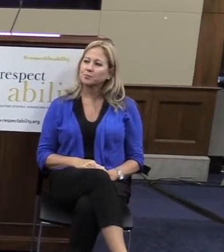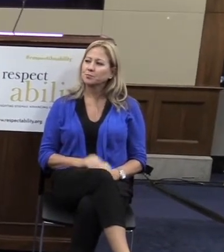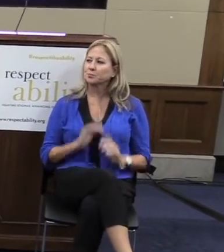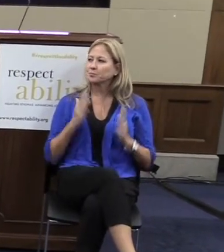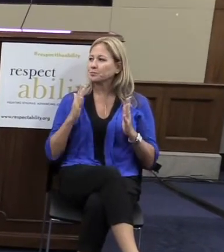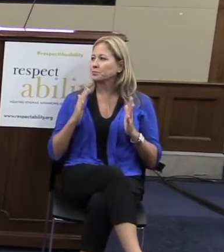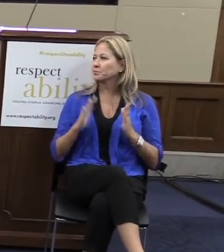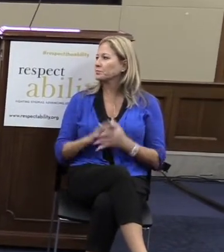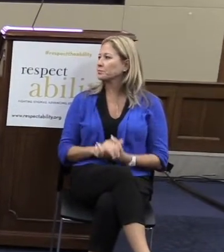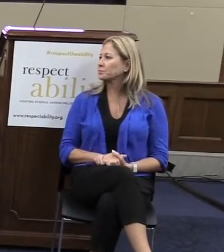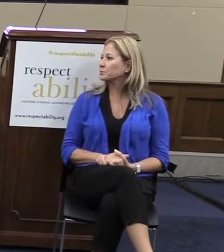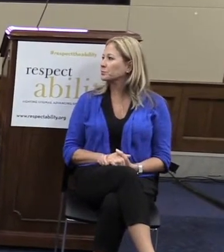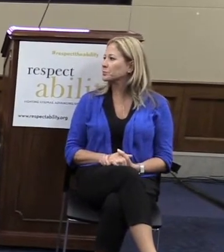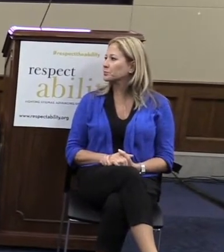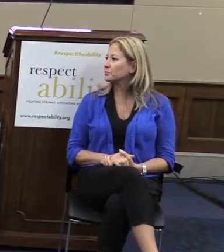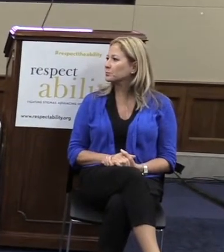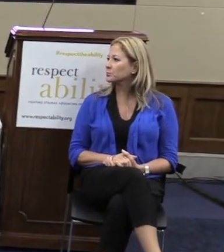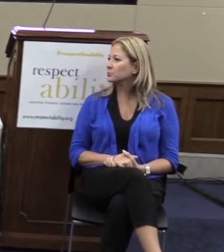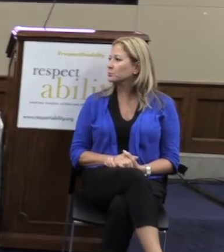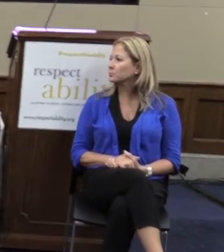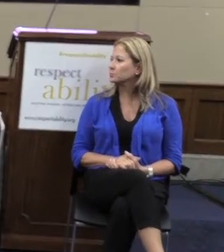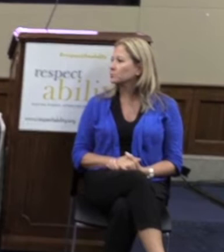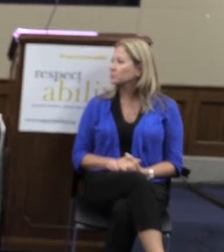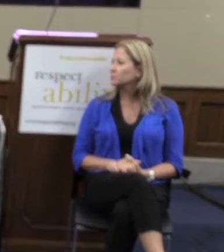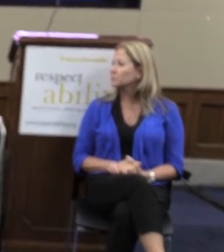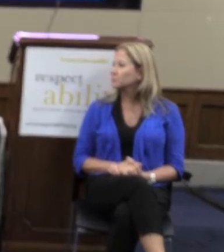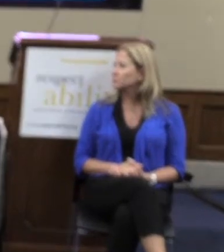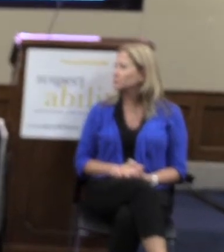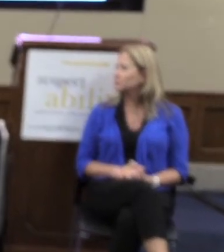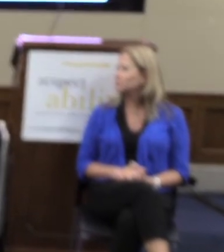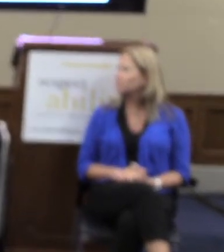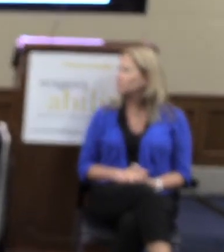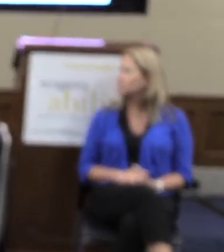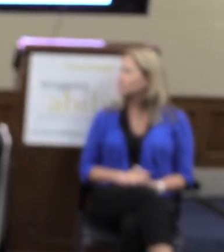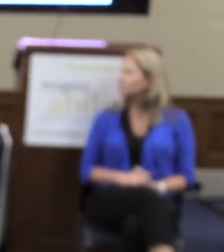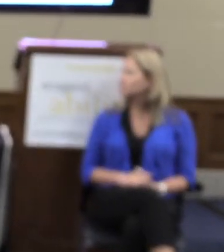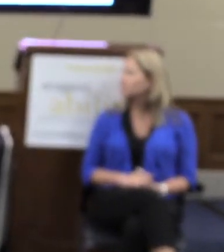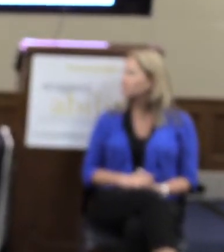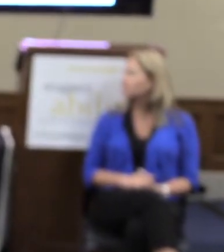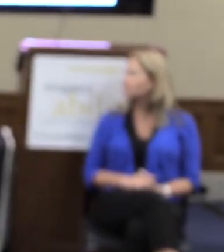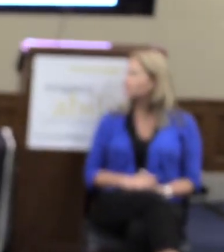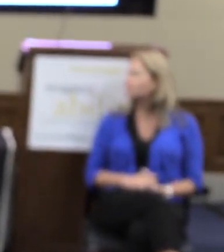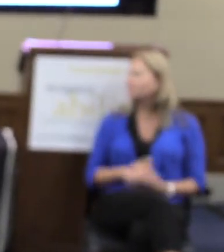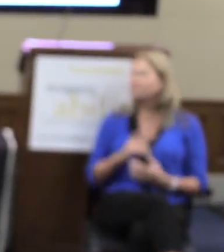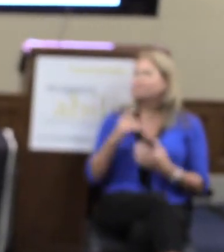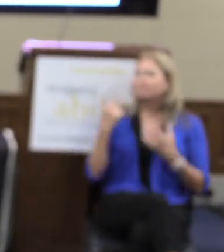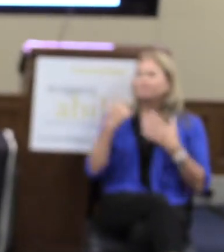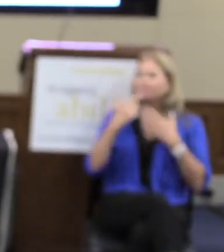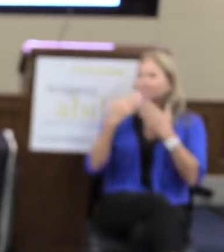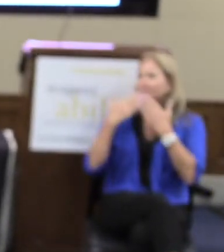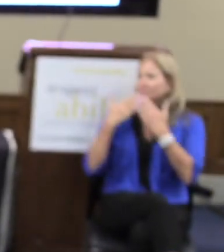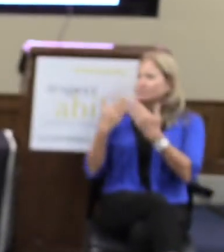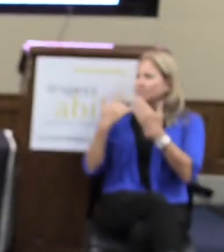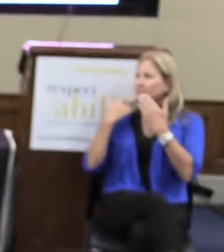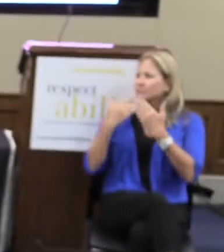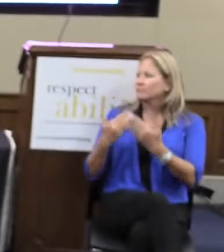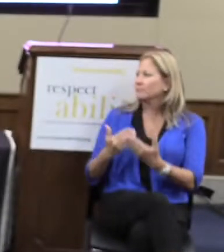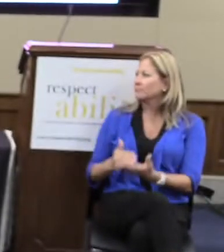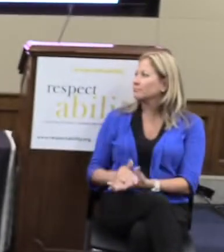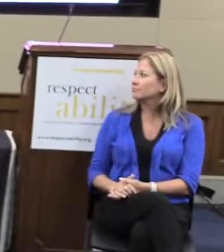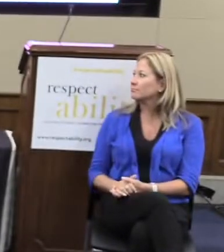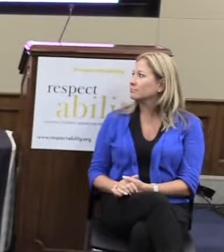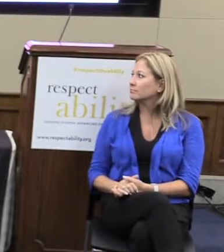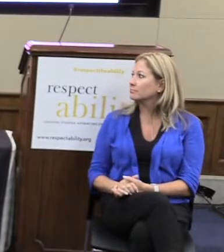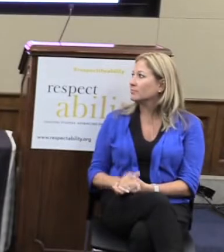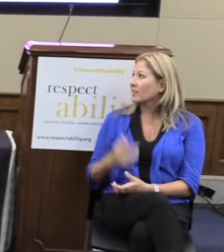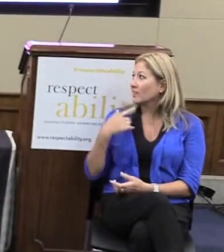Yes? Yeah, thank you. Okay. Vincenzo, thank you for your wonderful. There are a couple of